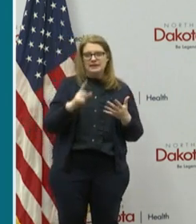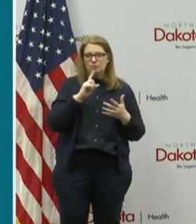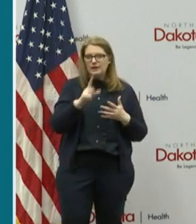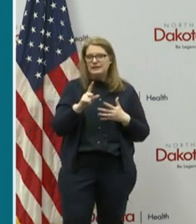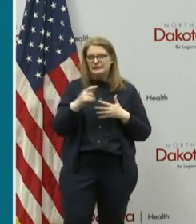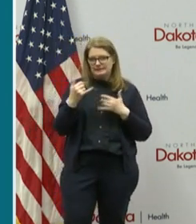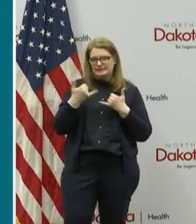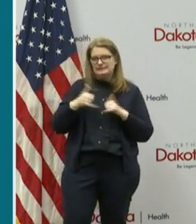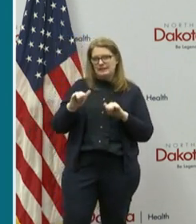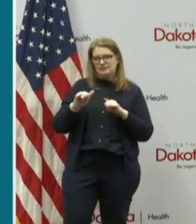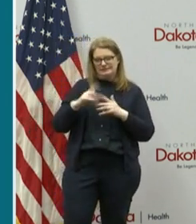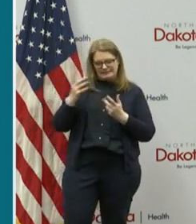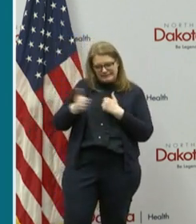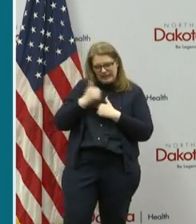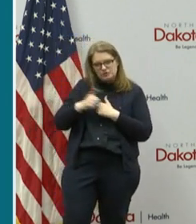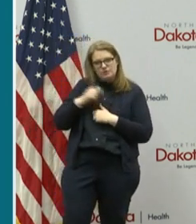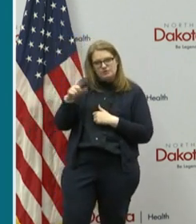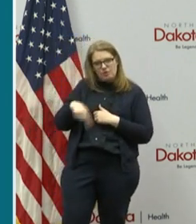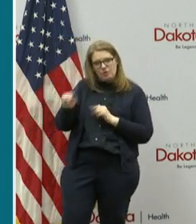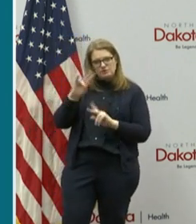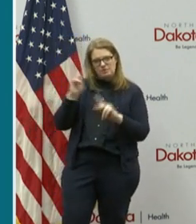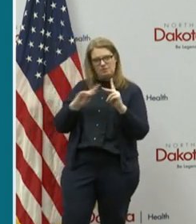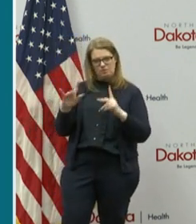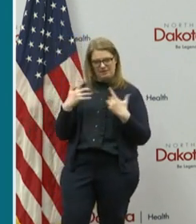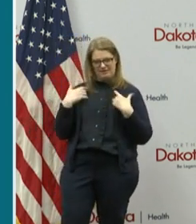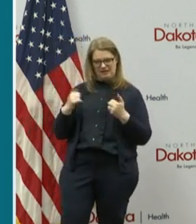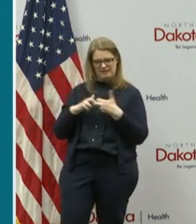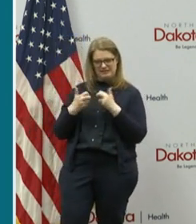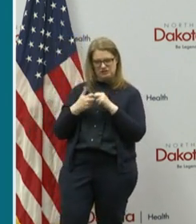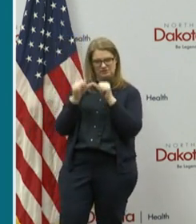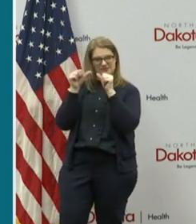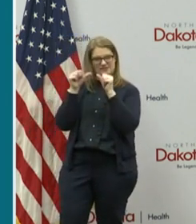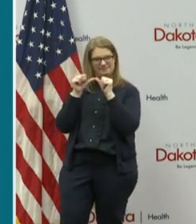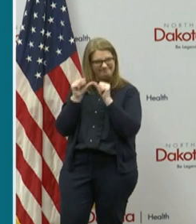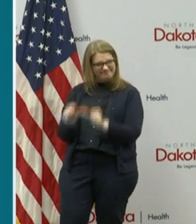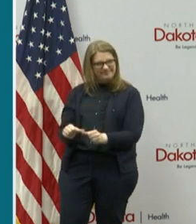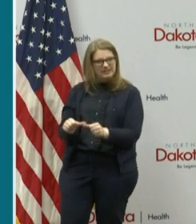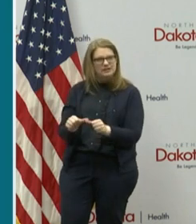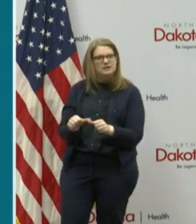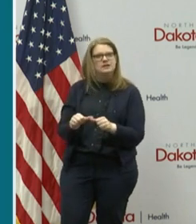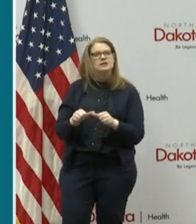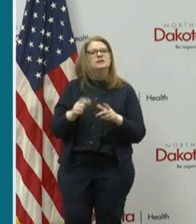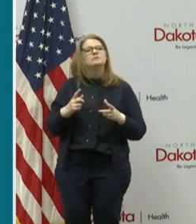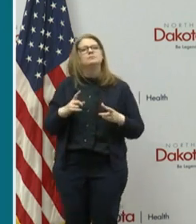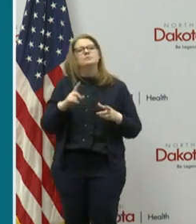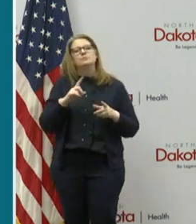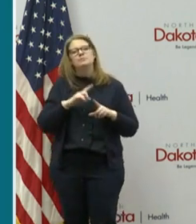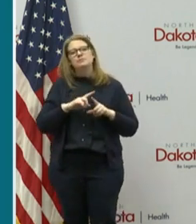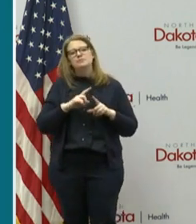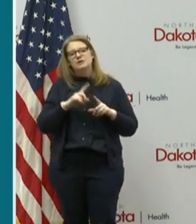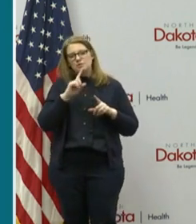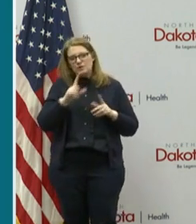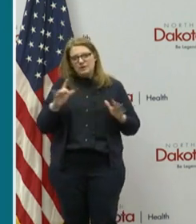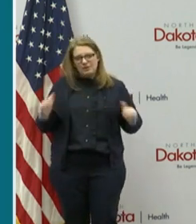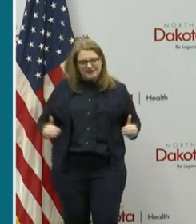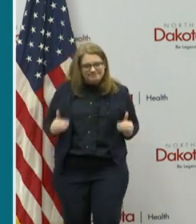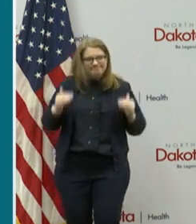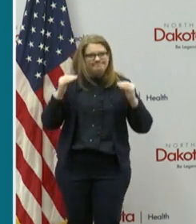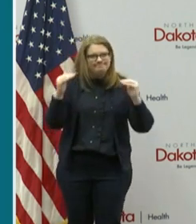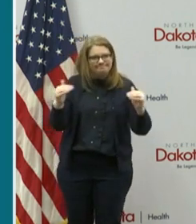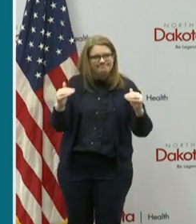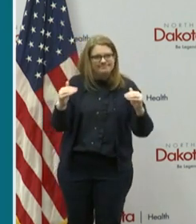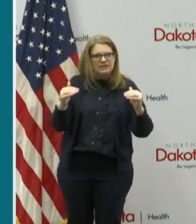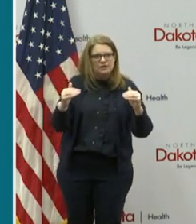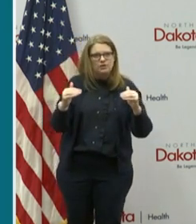health conditions. But we have been able to reduce risk by building the capacity around testing and contact tracing and